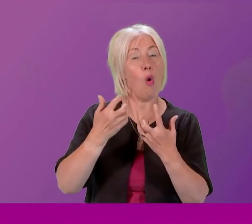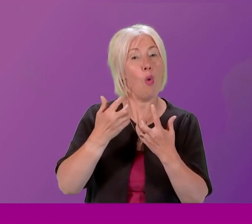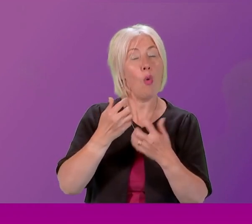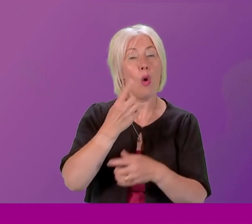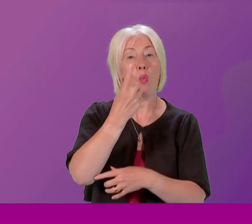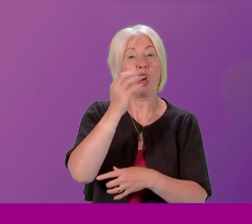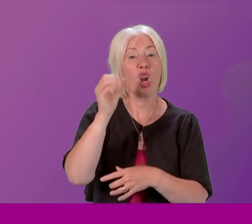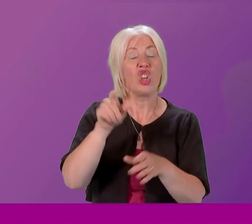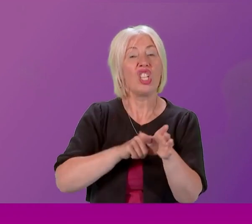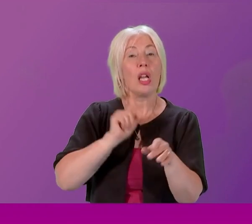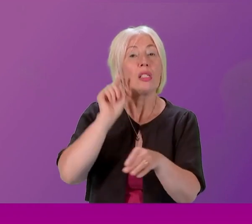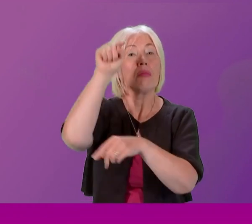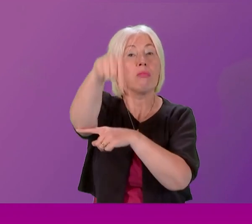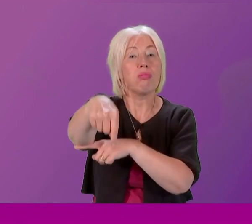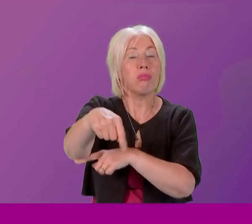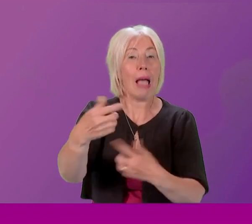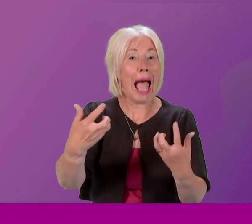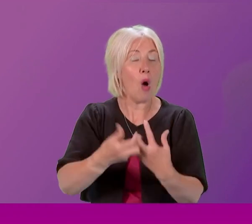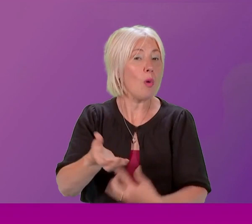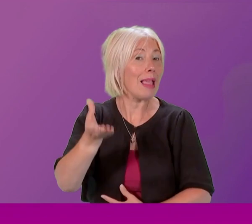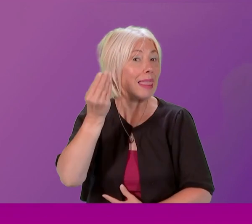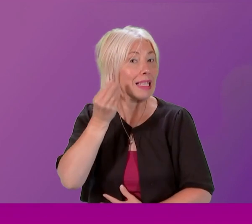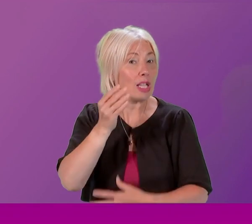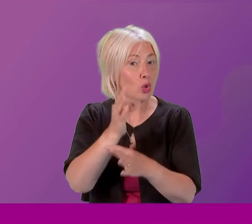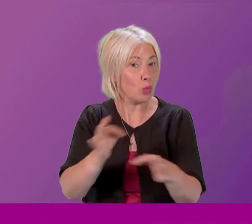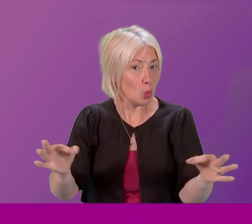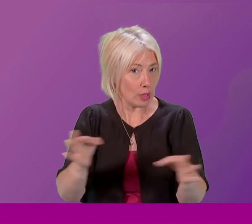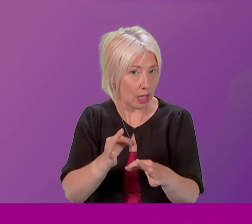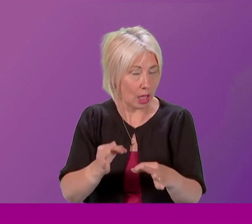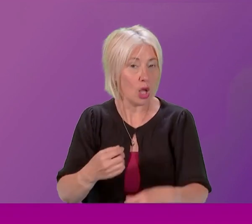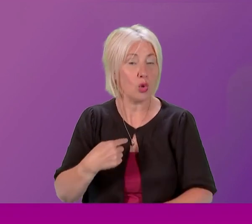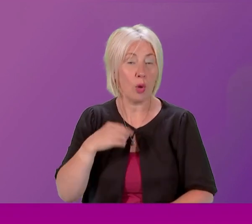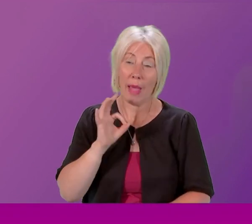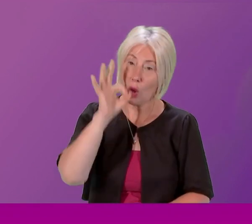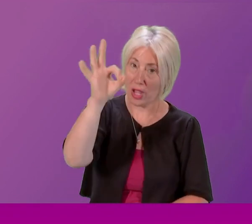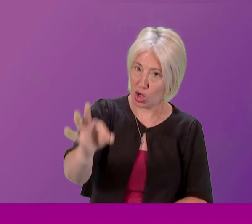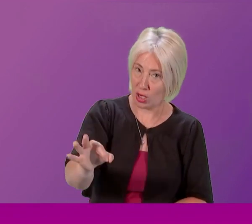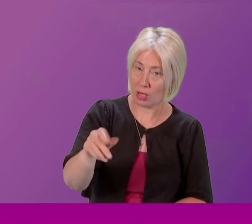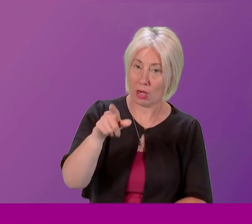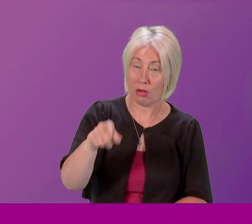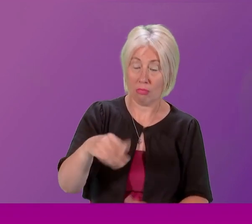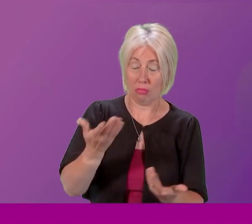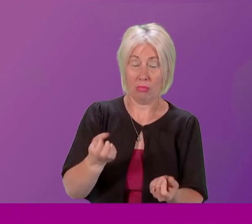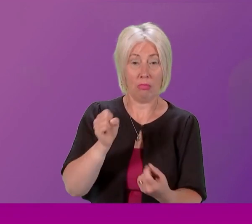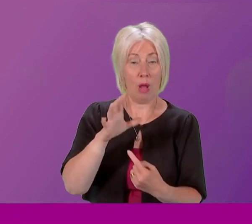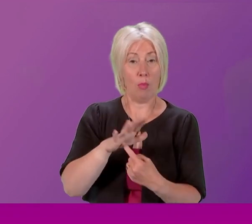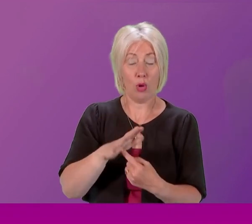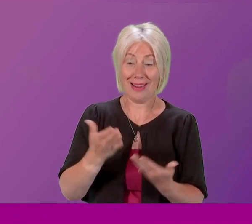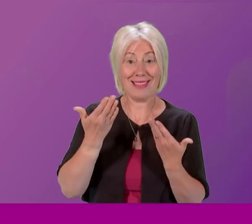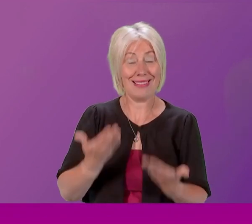in 100 years? My question is, how important now